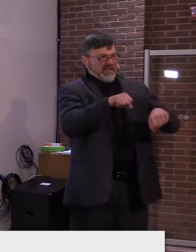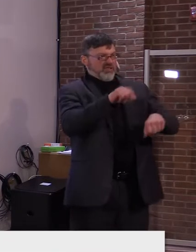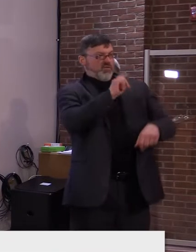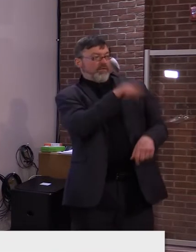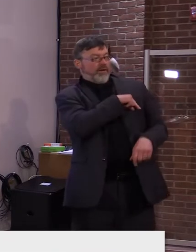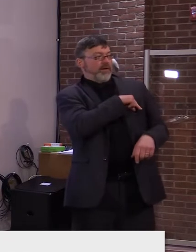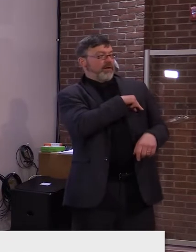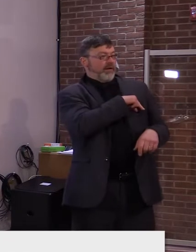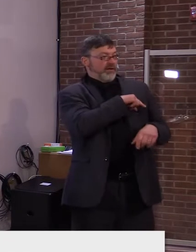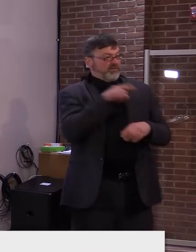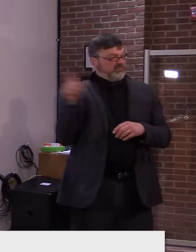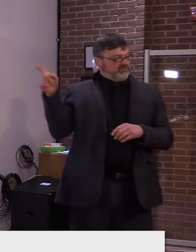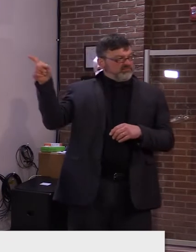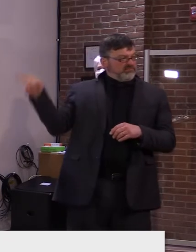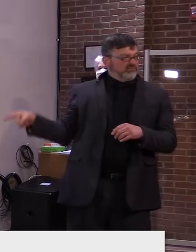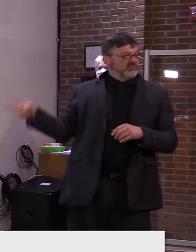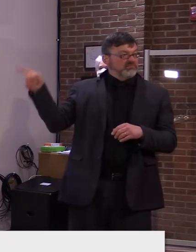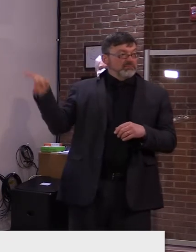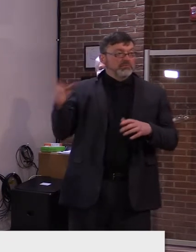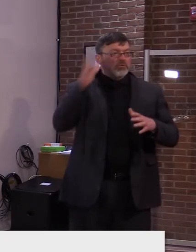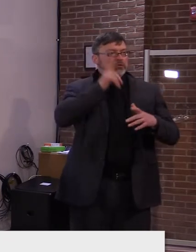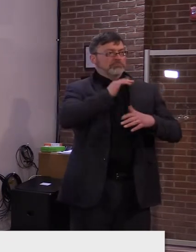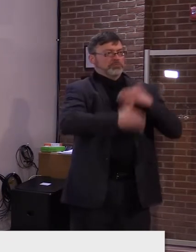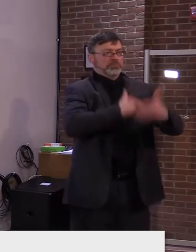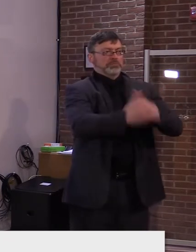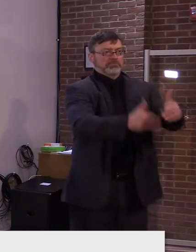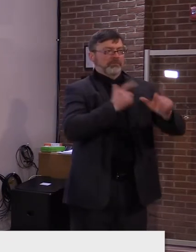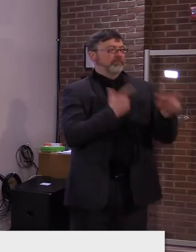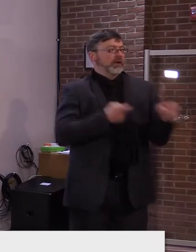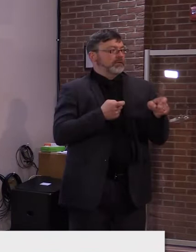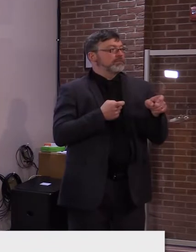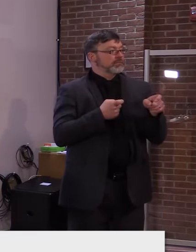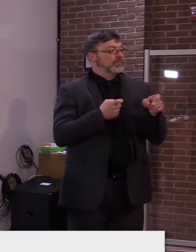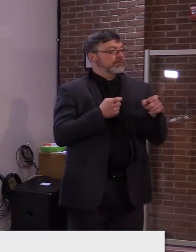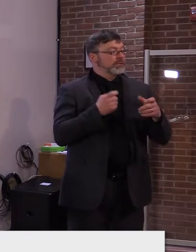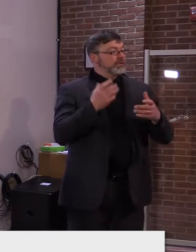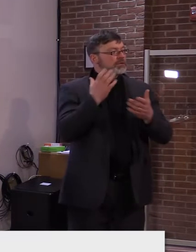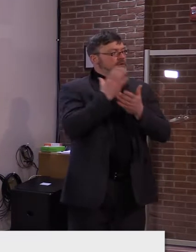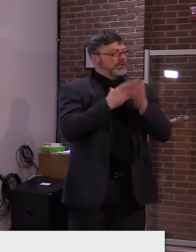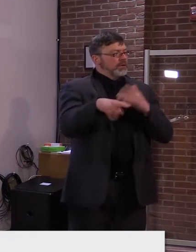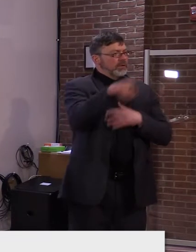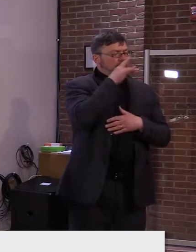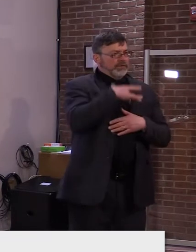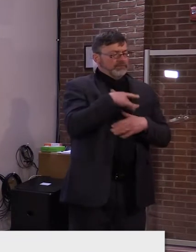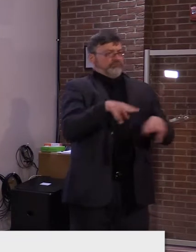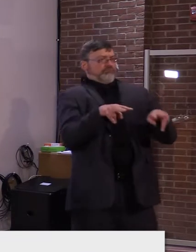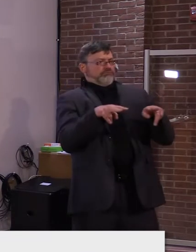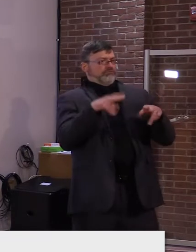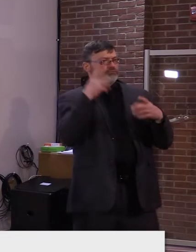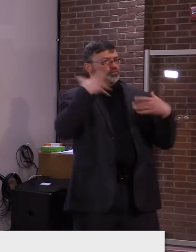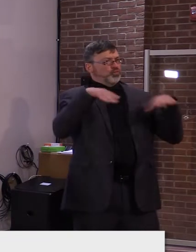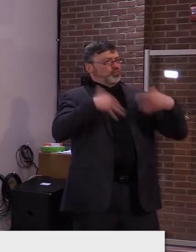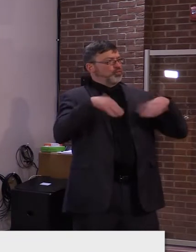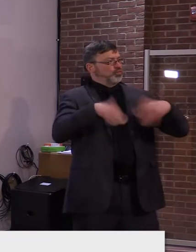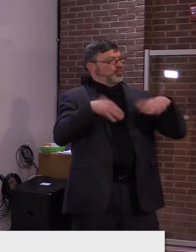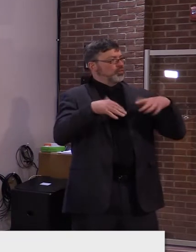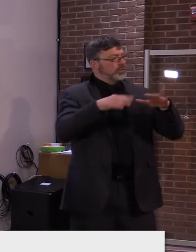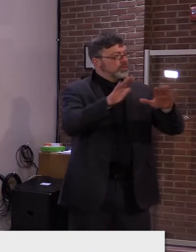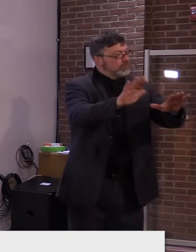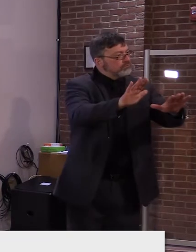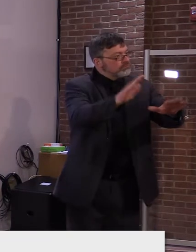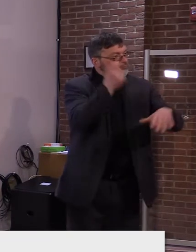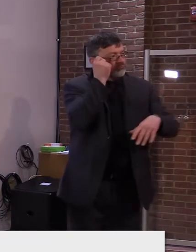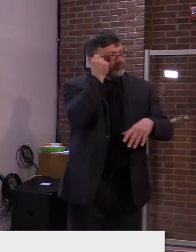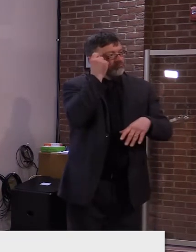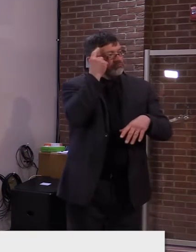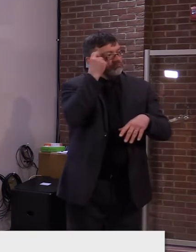through these age groups, which may surprise many Vermonters. Of course, this schedule relies on a steady and increasing